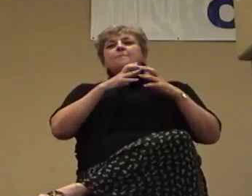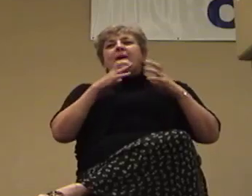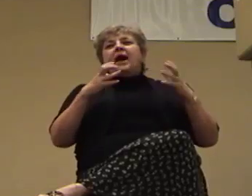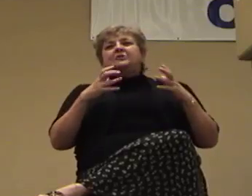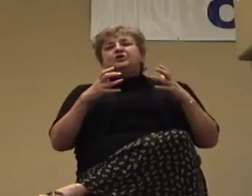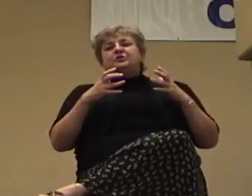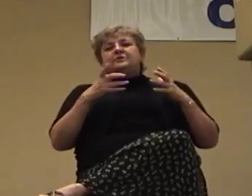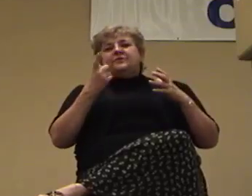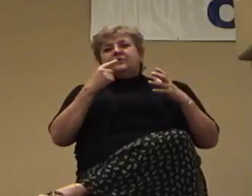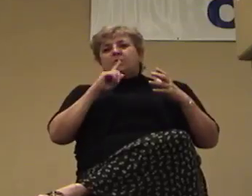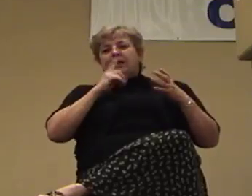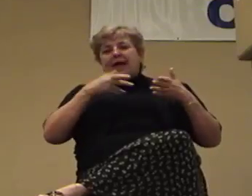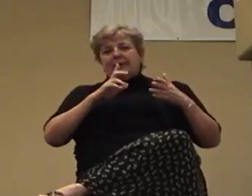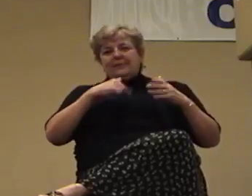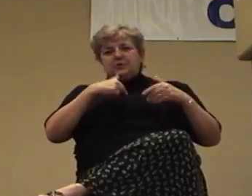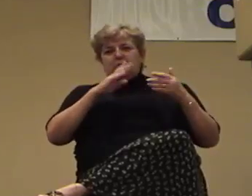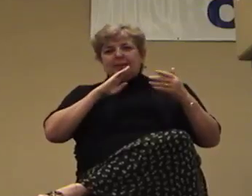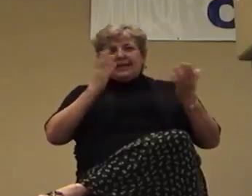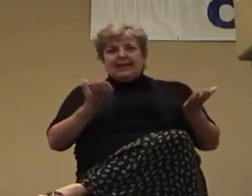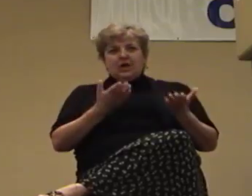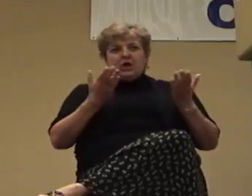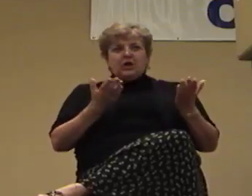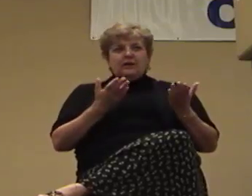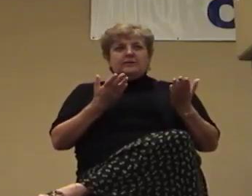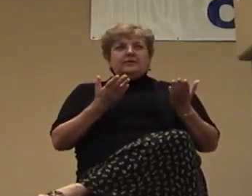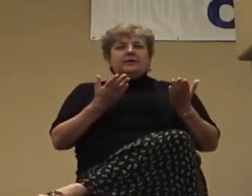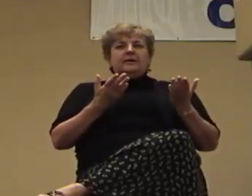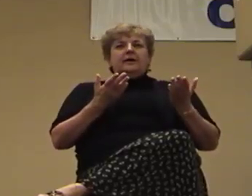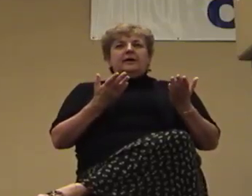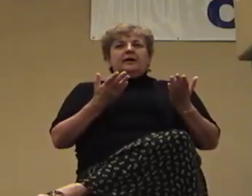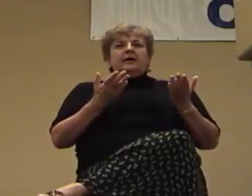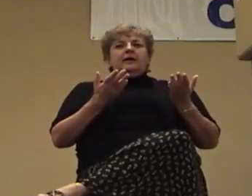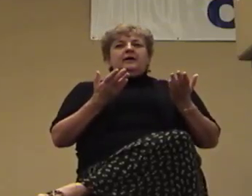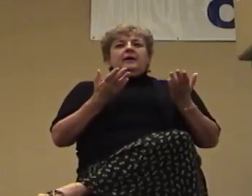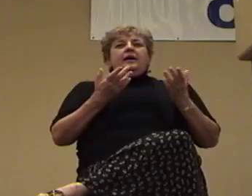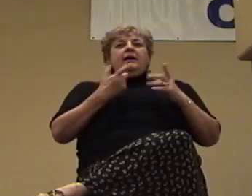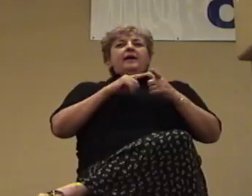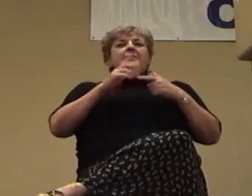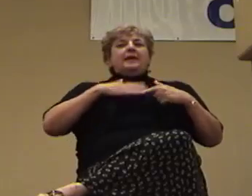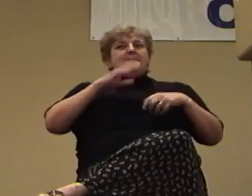here, and I look forward to just making some friends over the weekend because my job is done. Yeah, that's